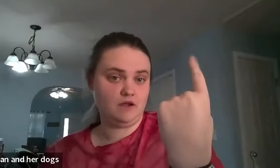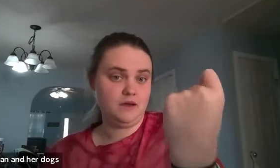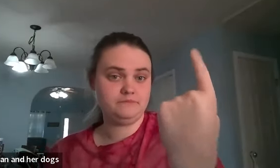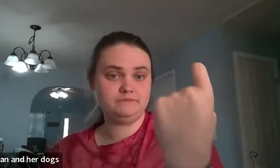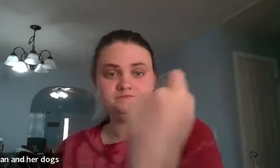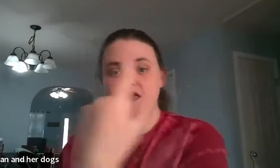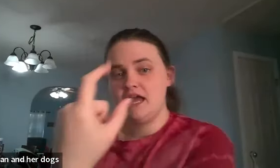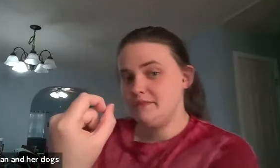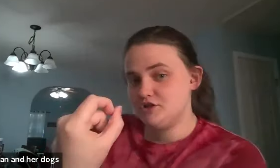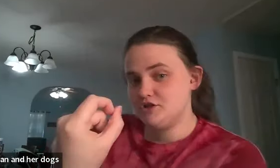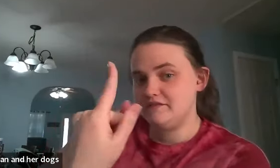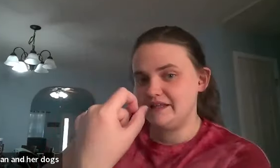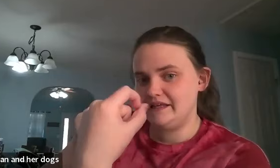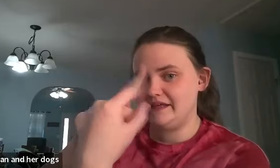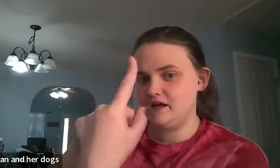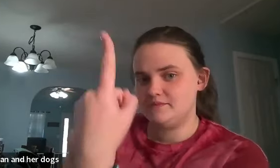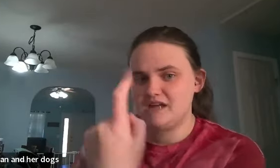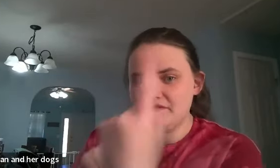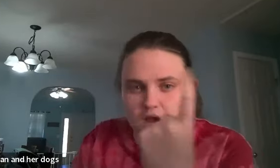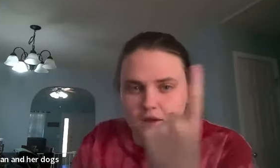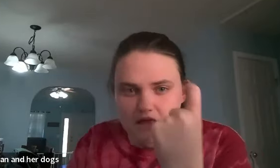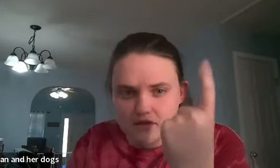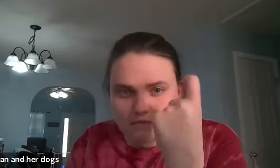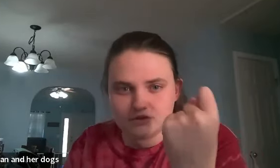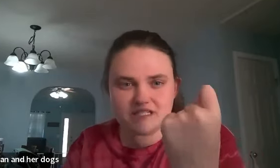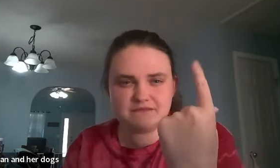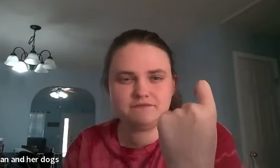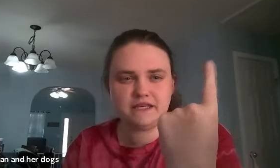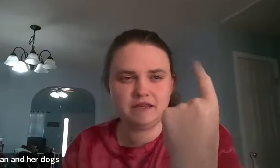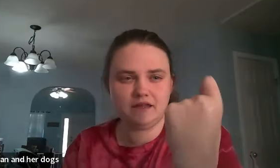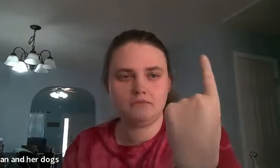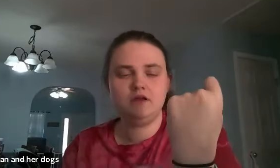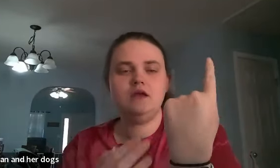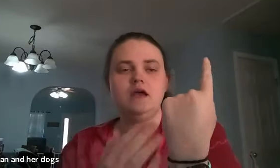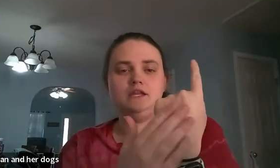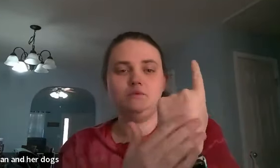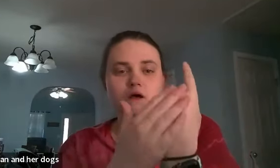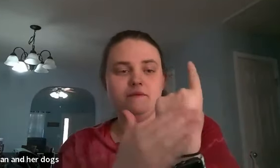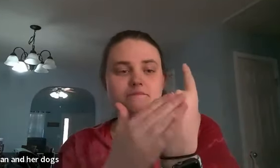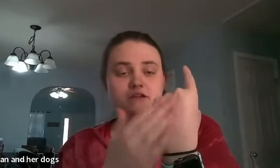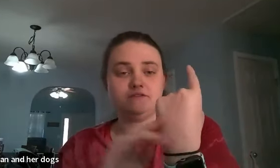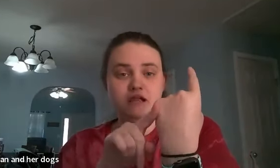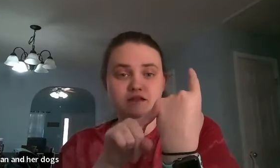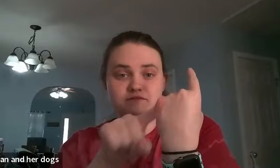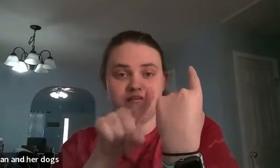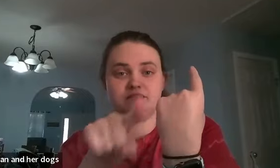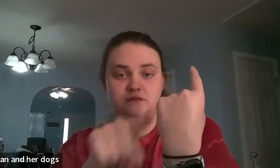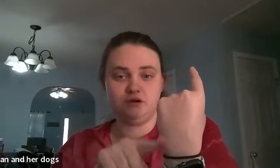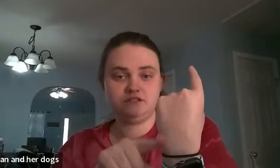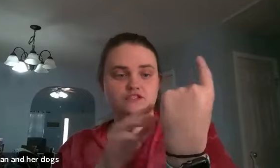up. Mm-hmm. And you want to make sure you're like flicking it up. So it's not that come hither motion, it's the flicking it up. And you want the back of your hand facing the person. So